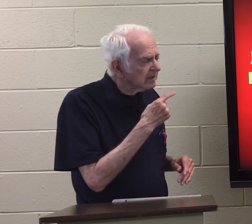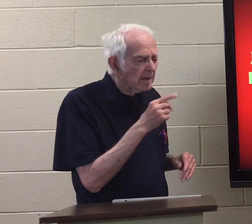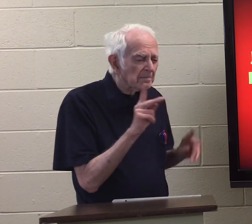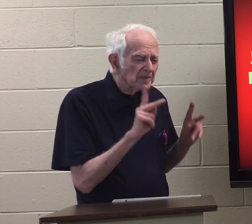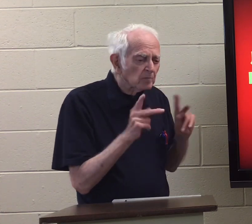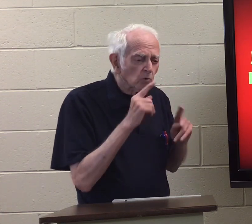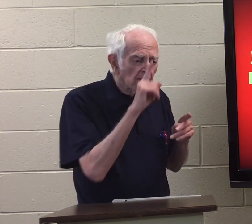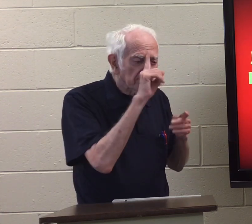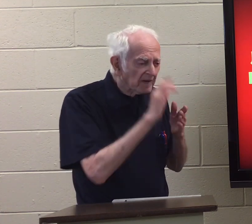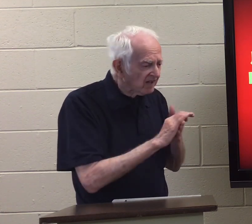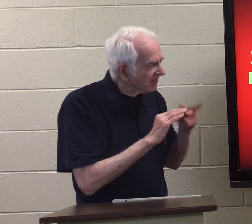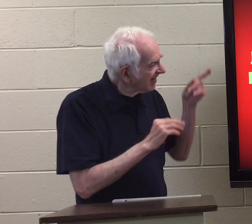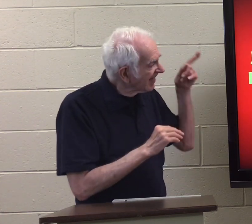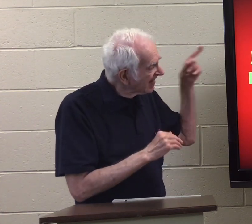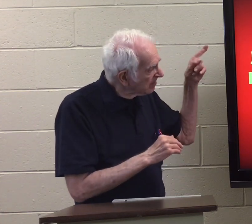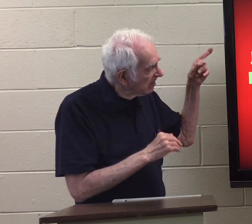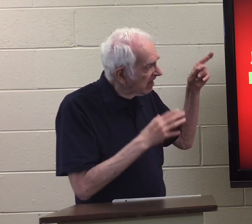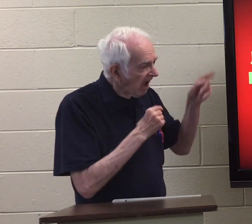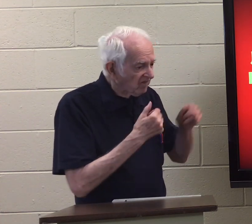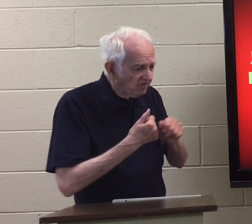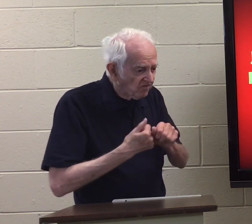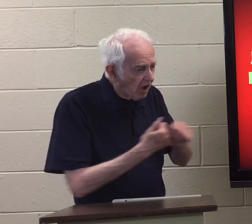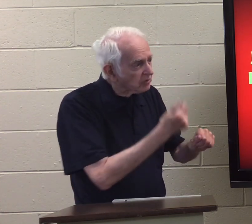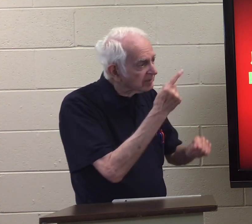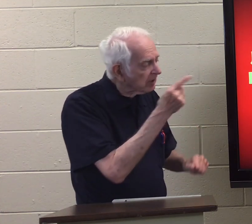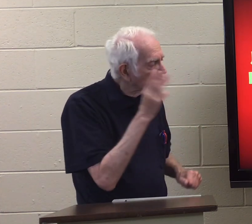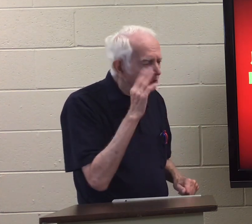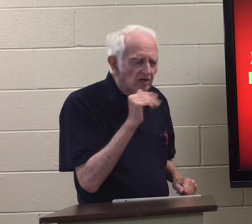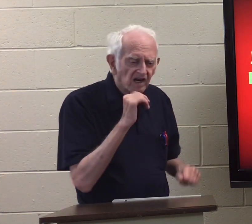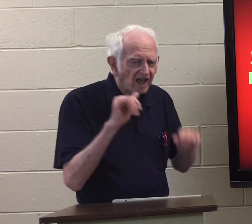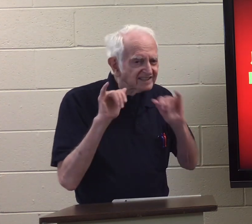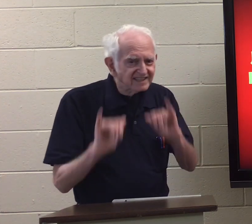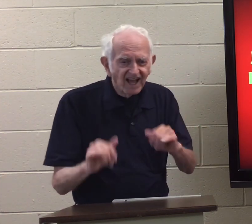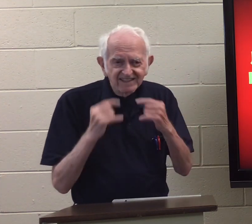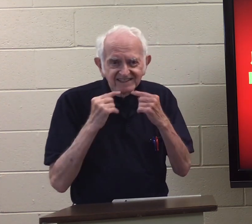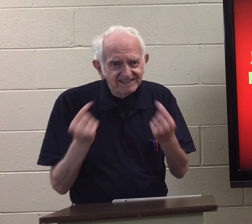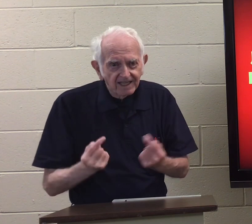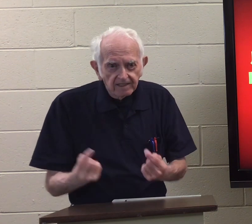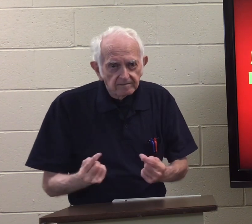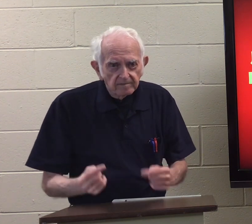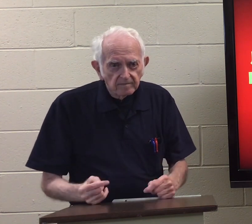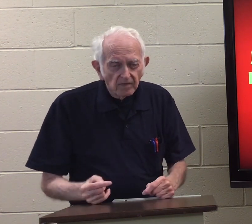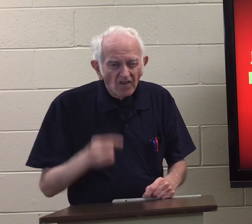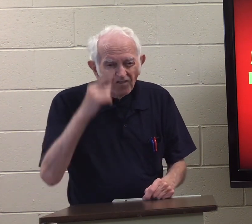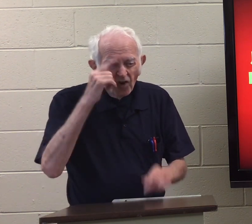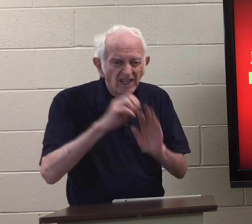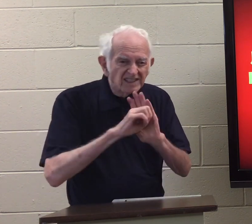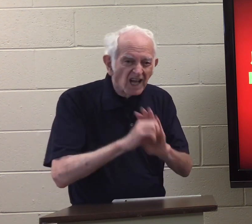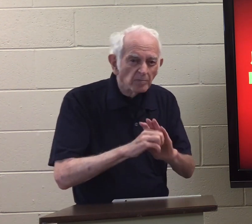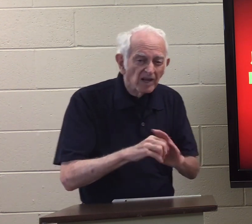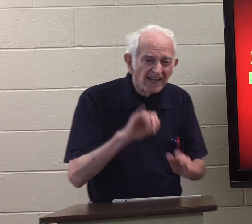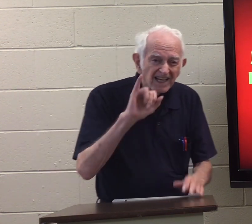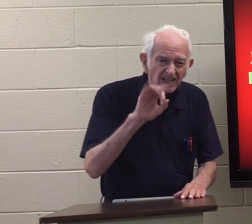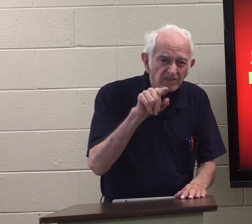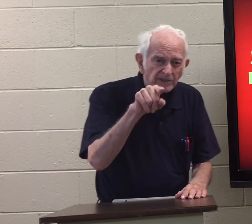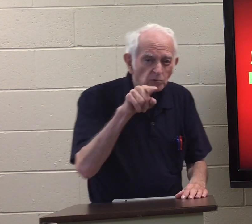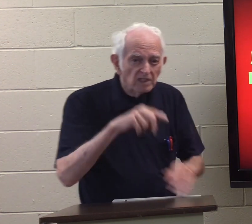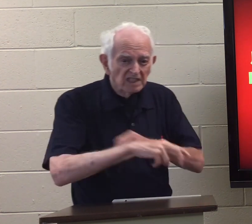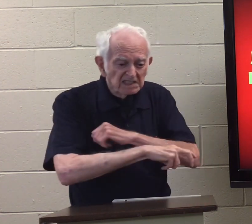Jesus said that people who believe in him and follow him would not stay in sin. For example,